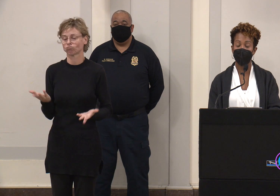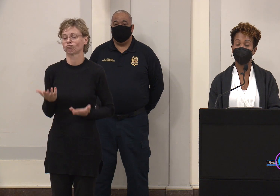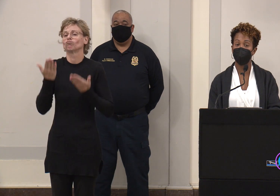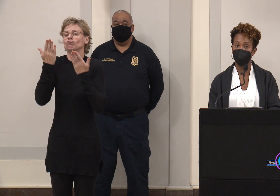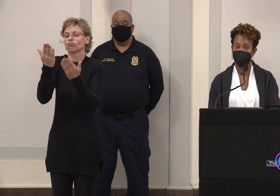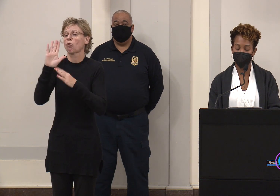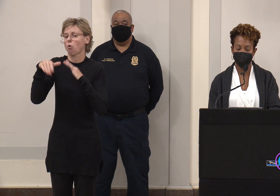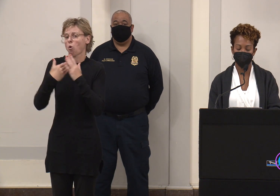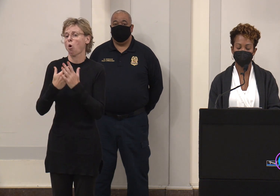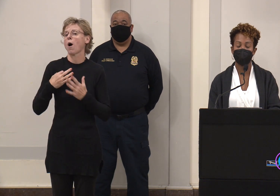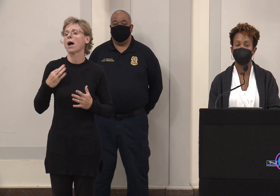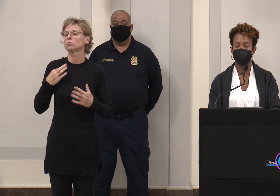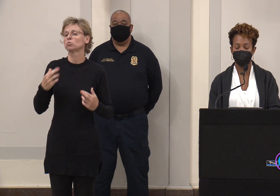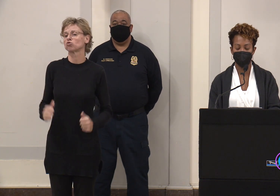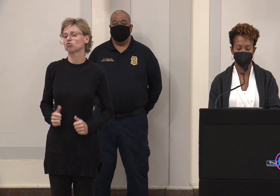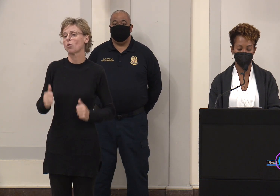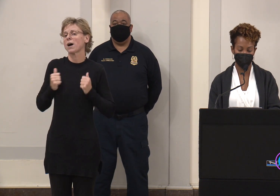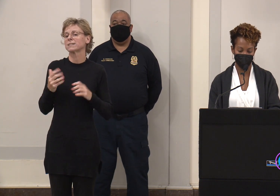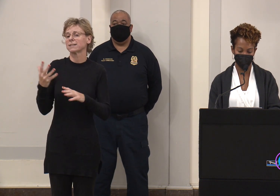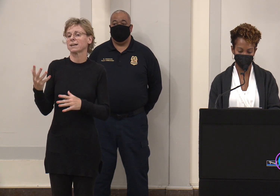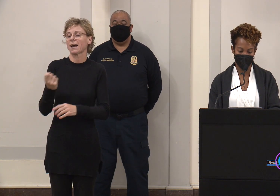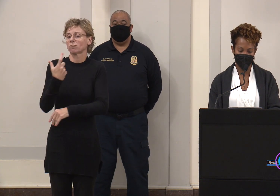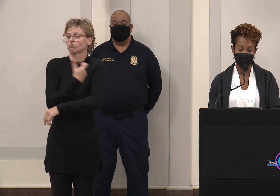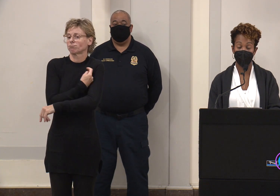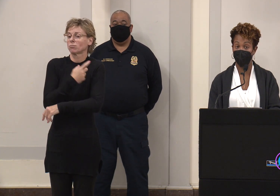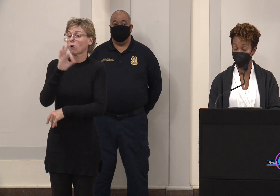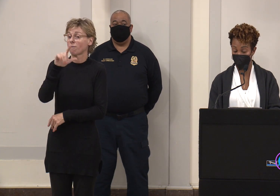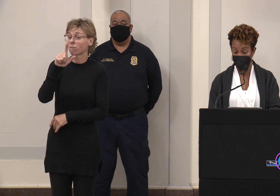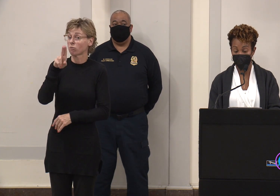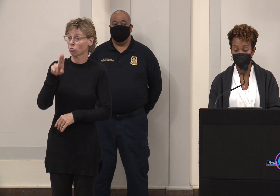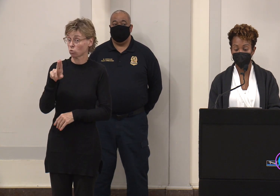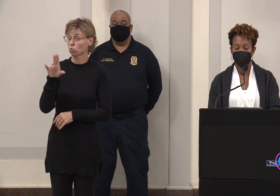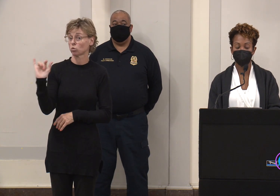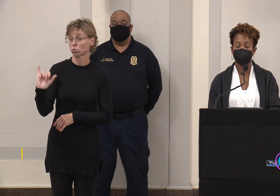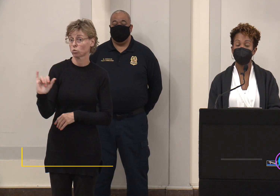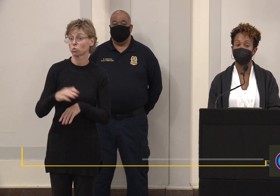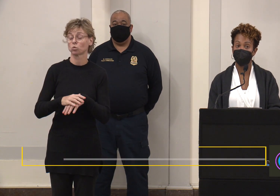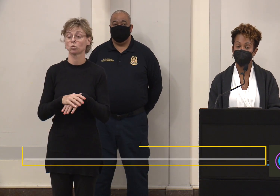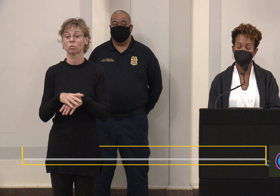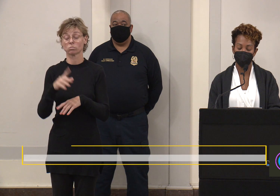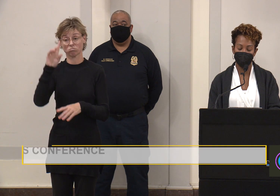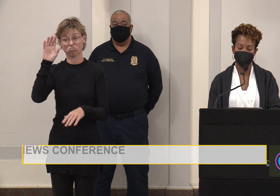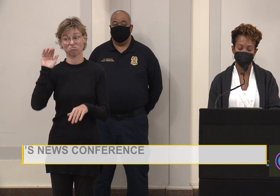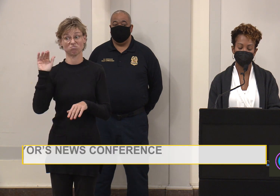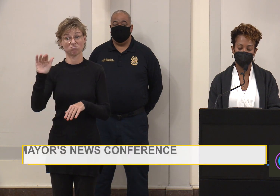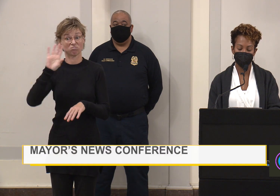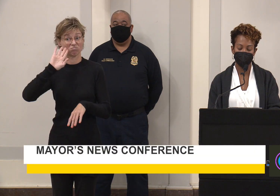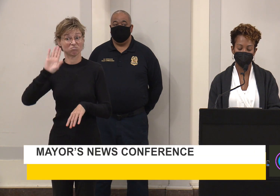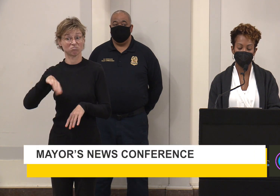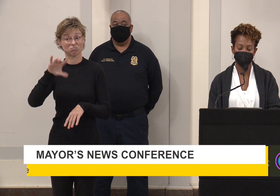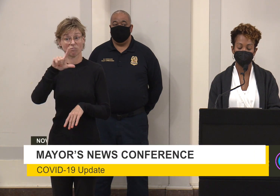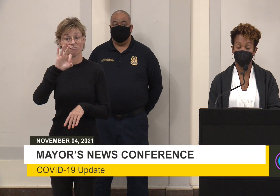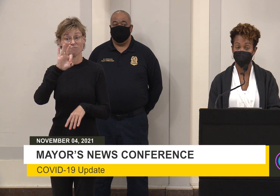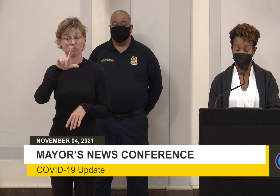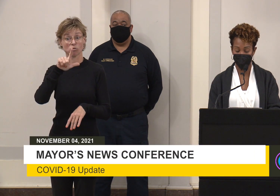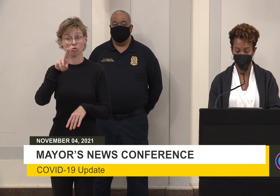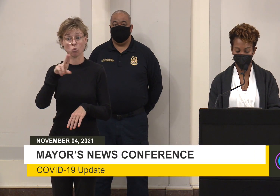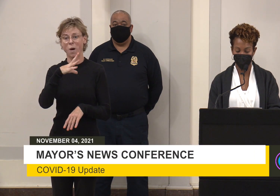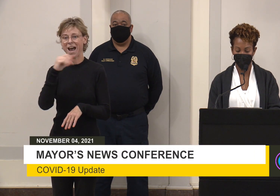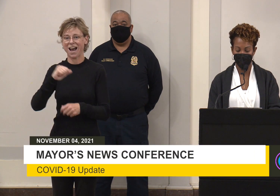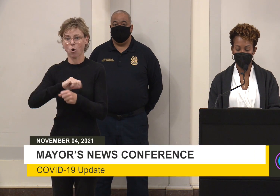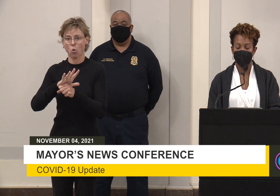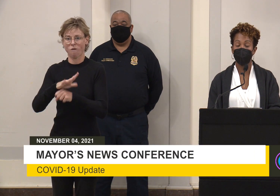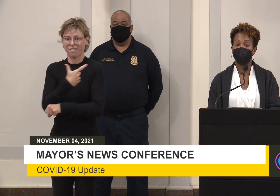flu and COVID vaccines ahead of holiday plans. And as a reminder, the flu and COVID vaccines can be given at the same